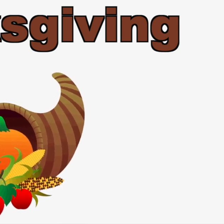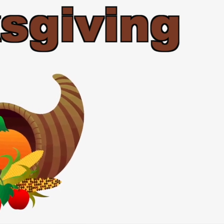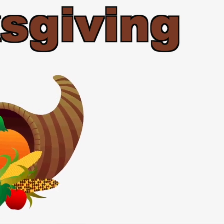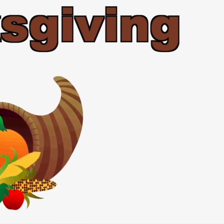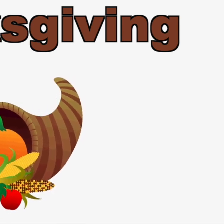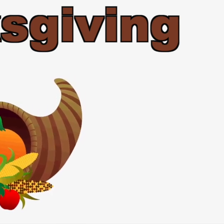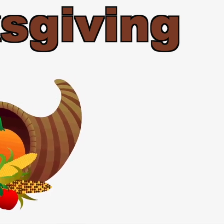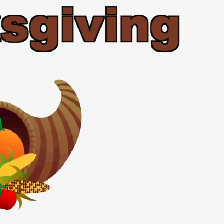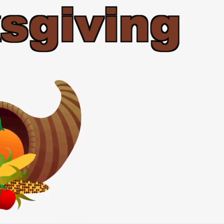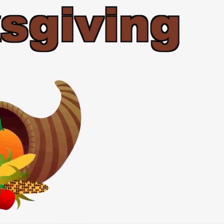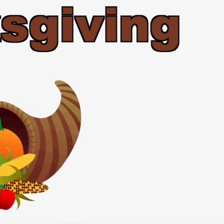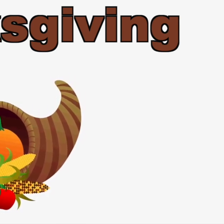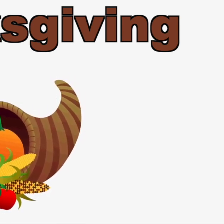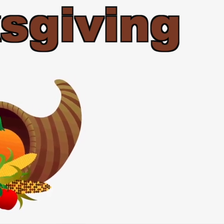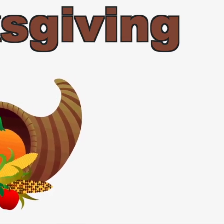Thanksgiving.